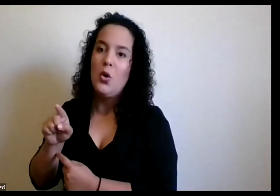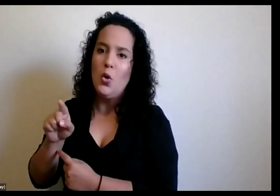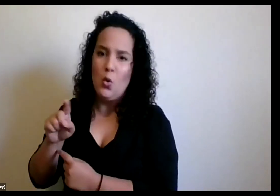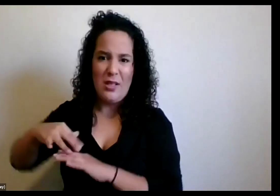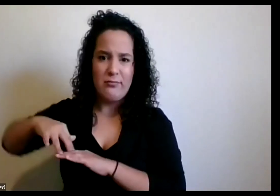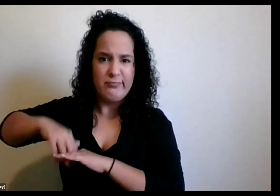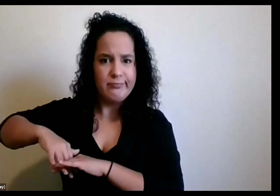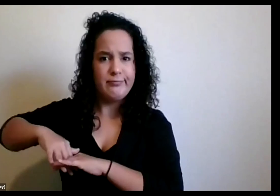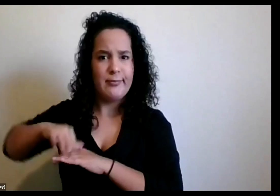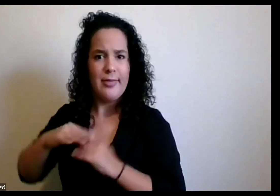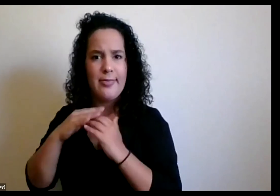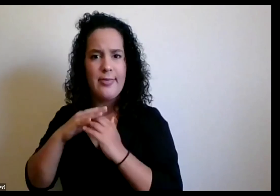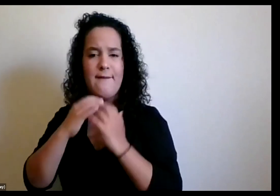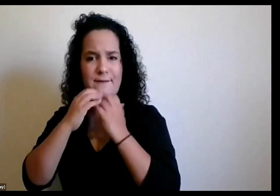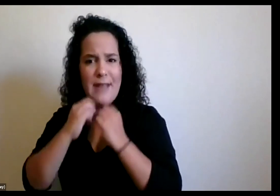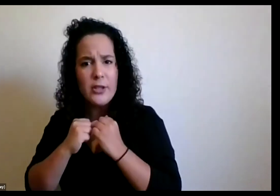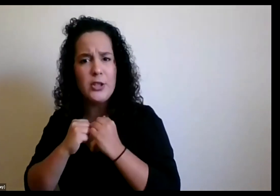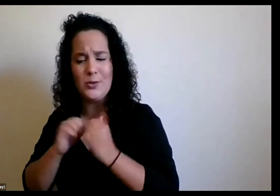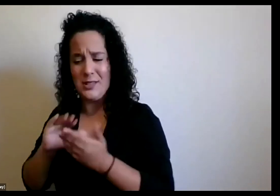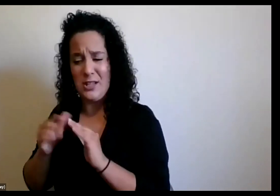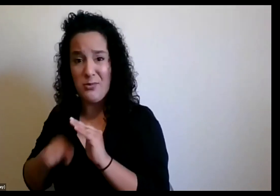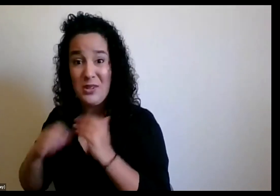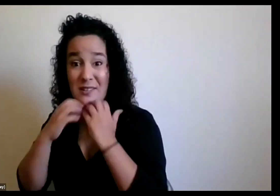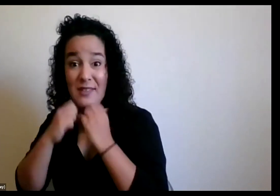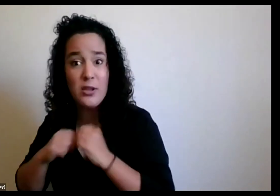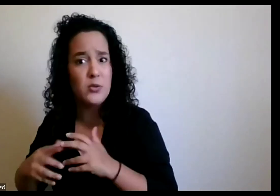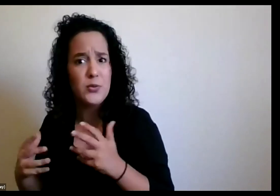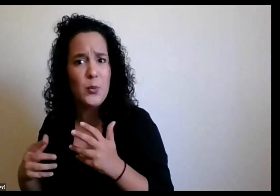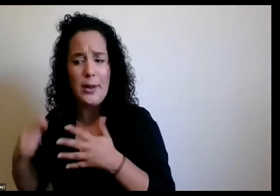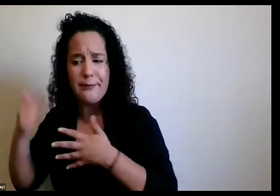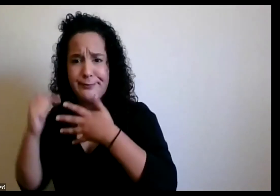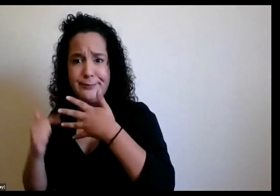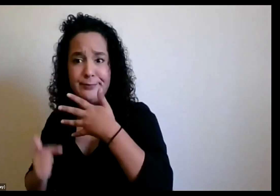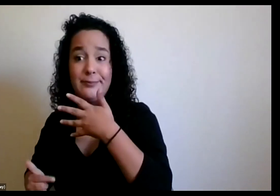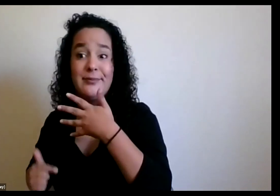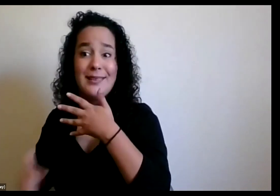of the community? What's the arc we want to travel over time? And